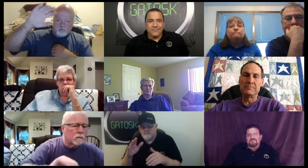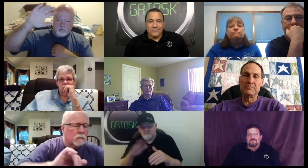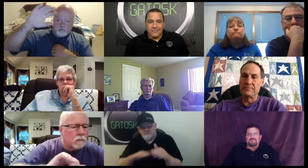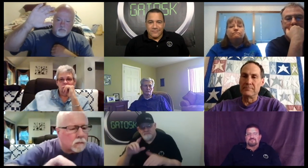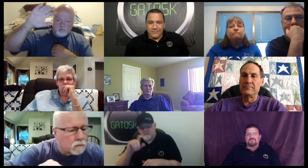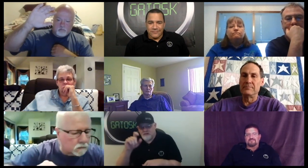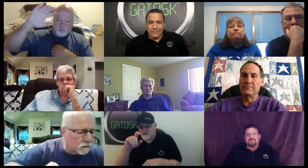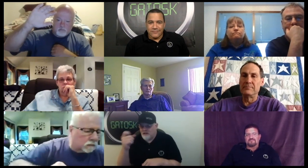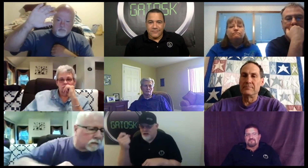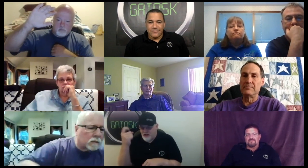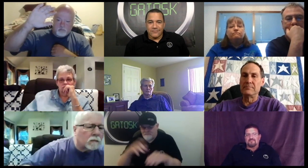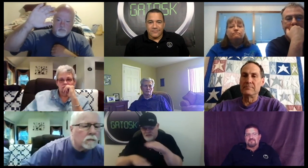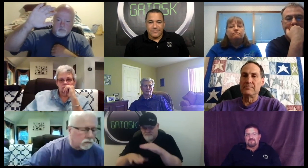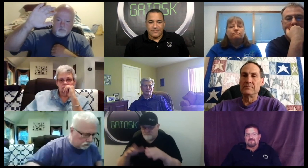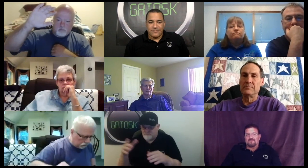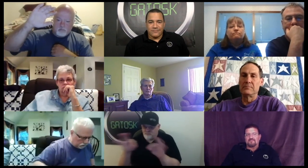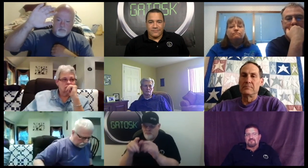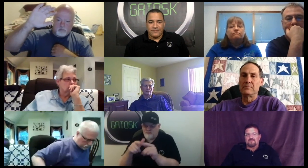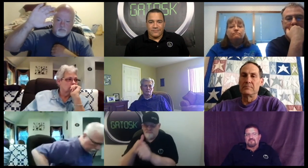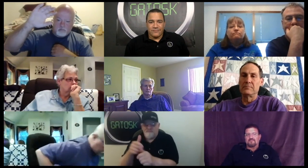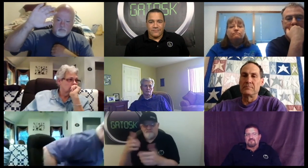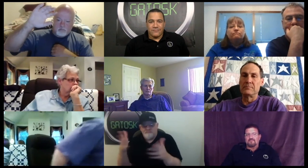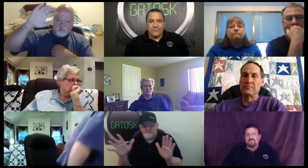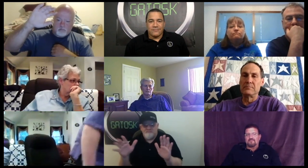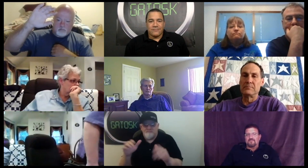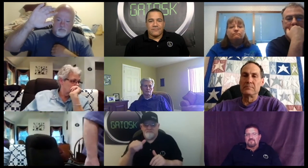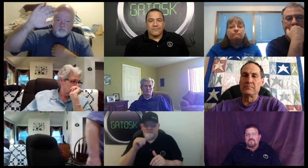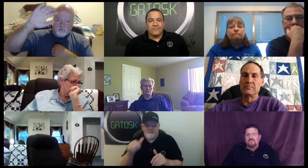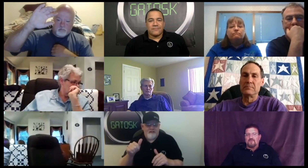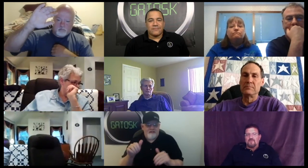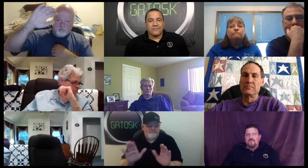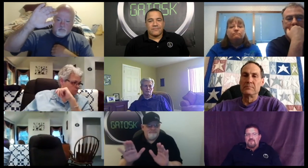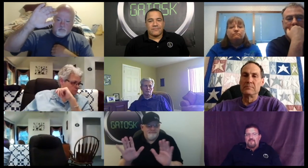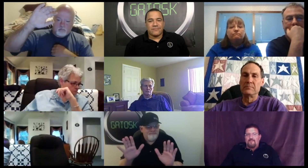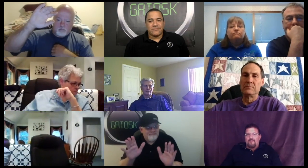more simpler, maybe 11 basic questions, and